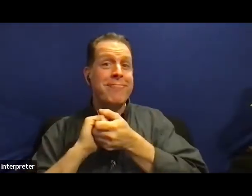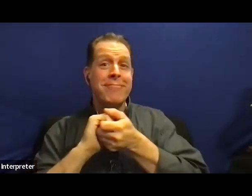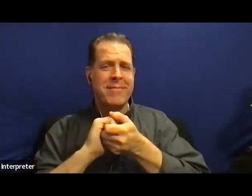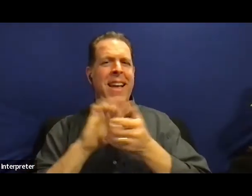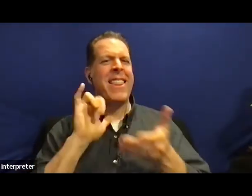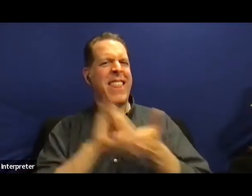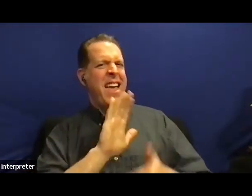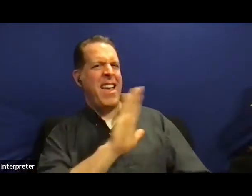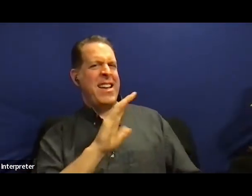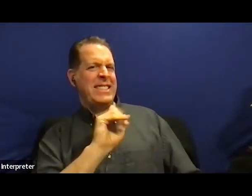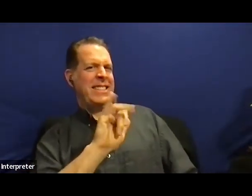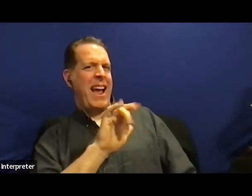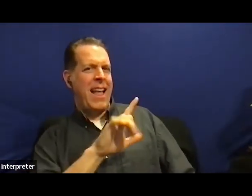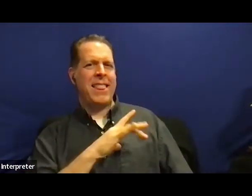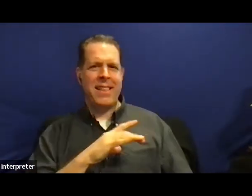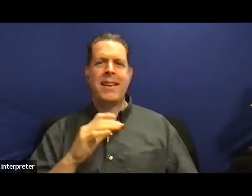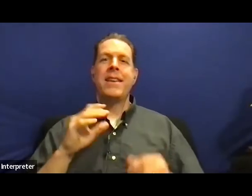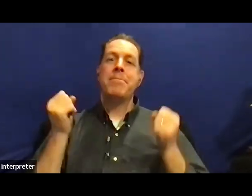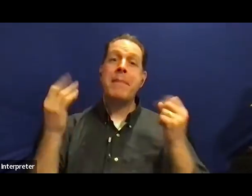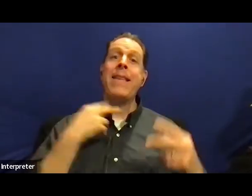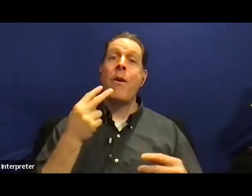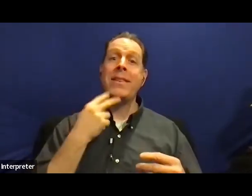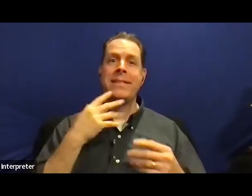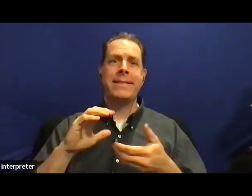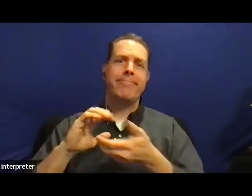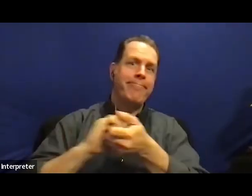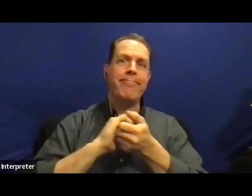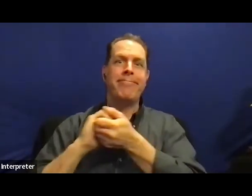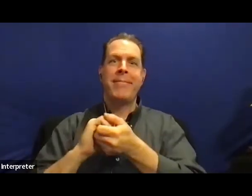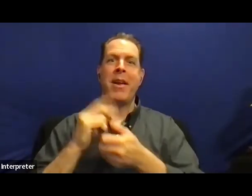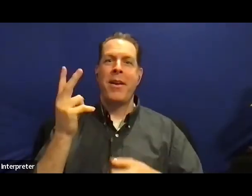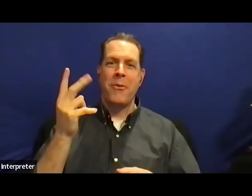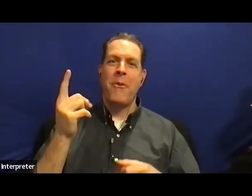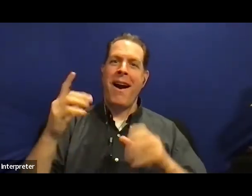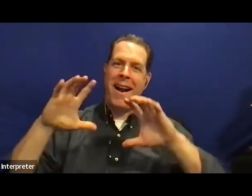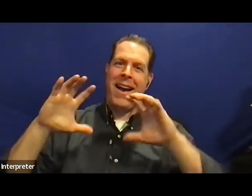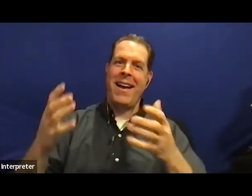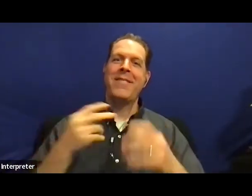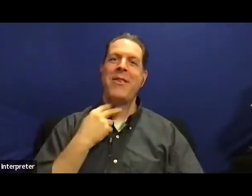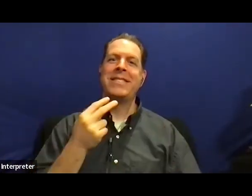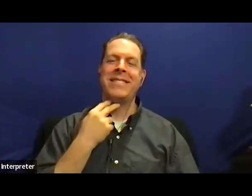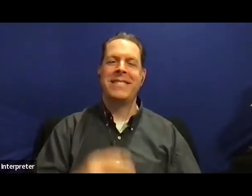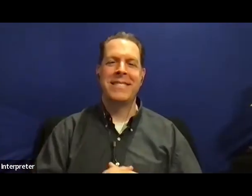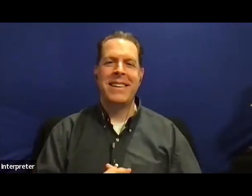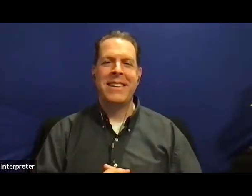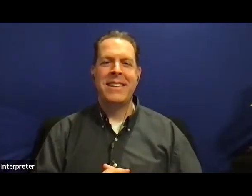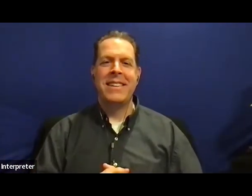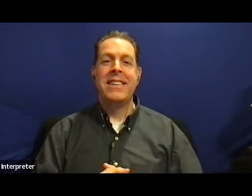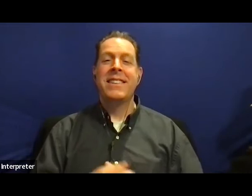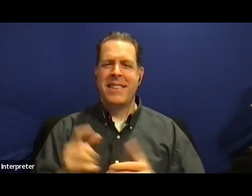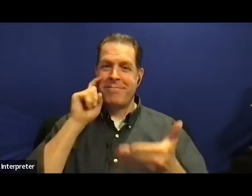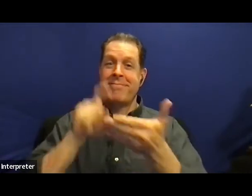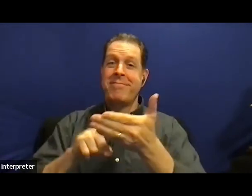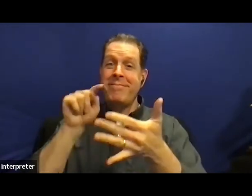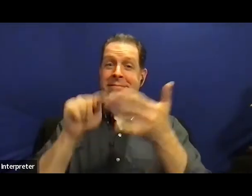theme of many voices, one community. Join me now as we hear from and acknowledge members of the